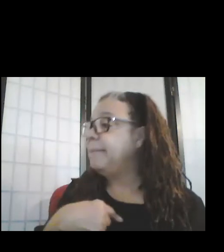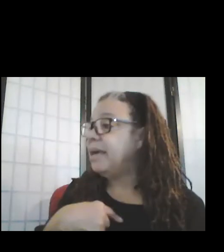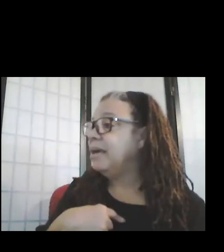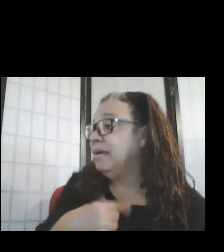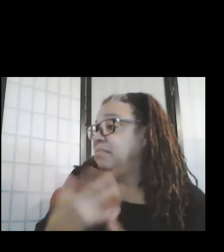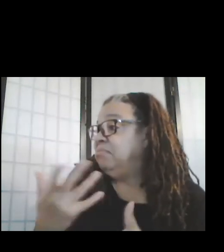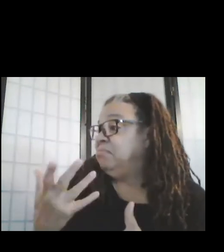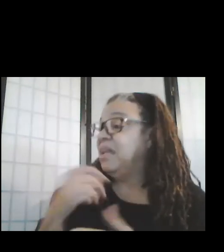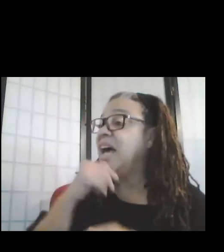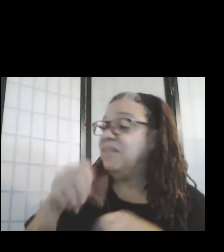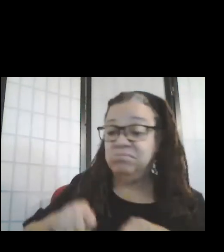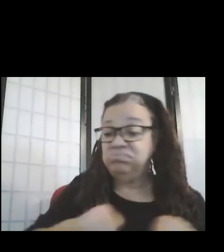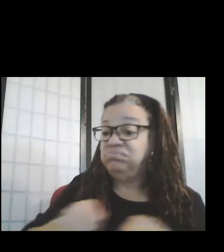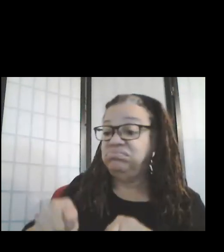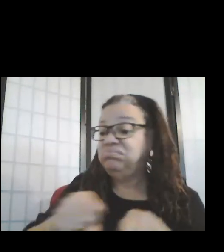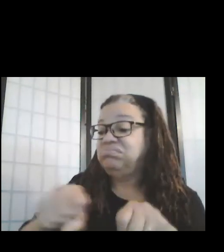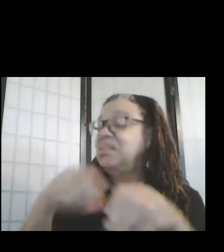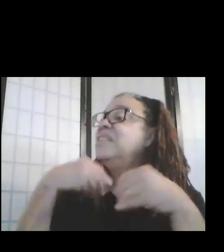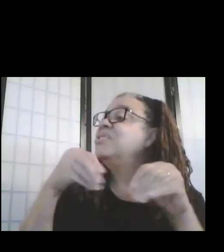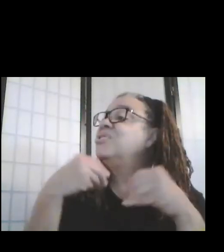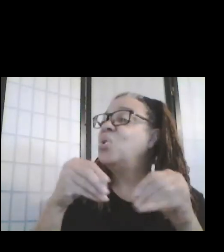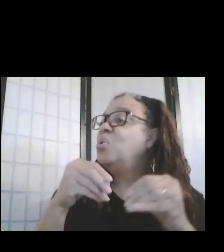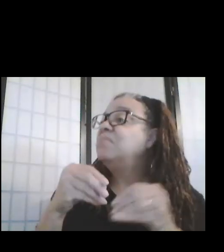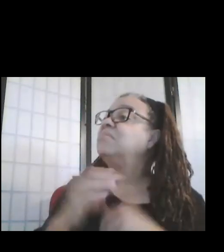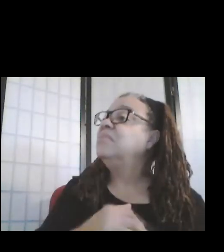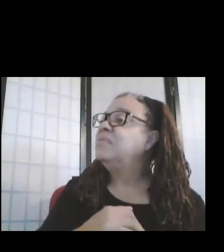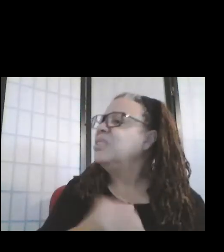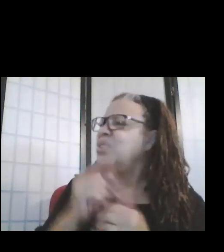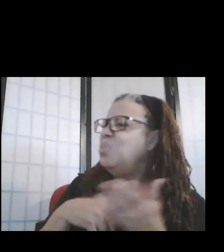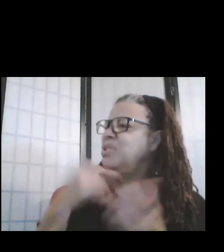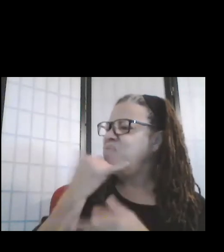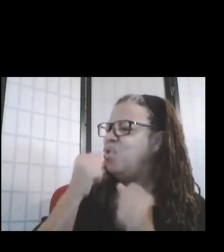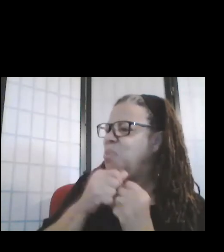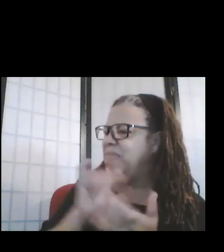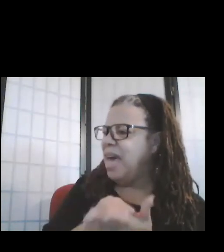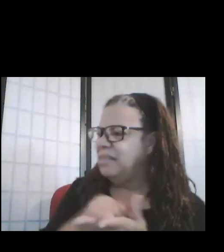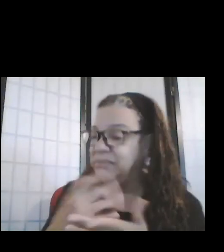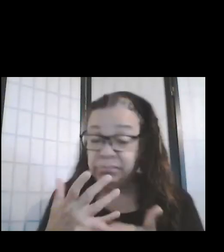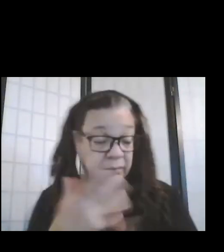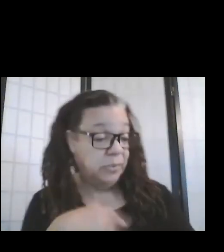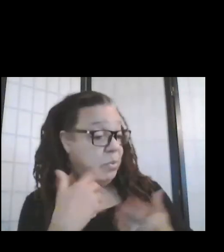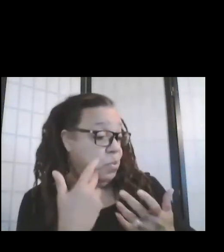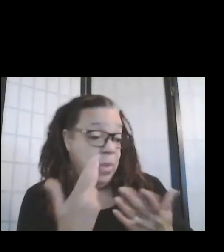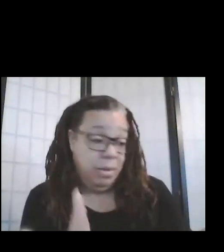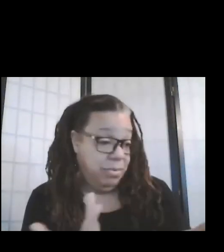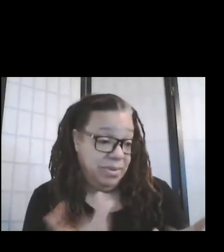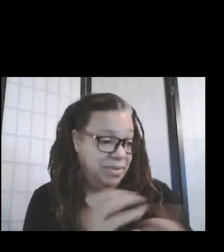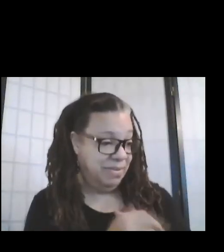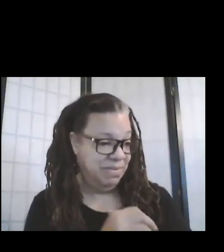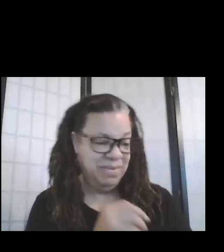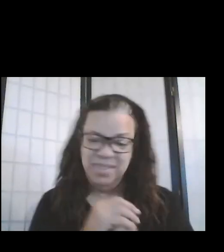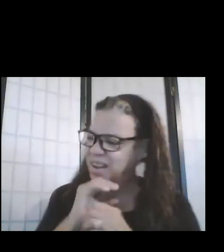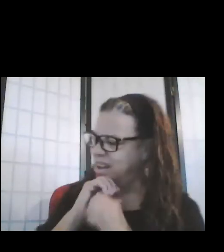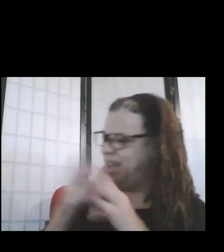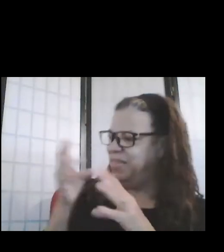shopping cart to the little corral in the supermarket parking lot. What's wrong with any of that? Well, all right, nothing. There's